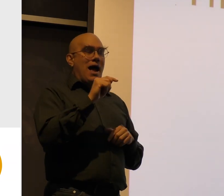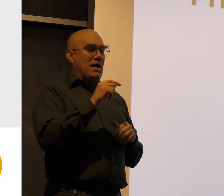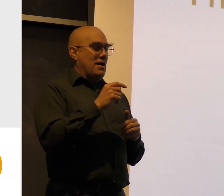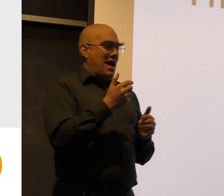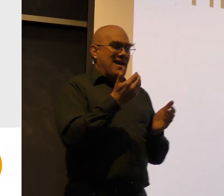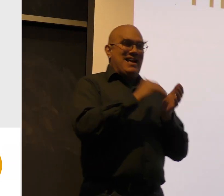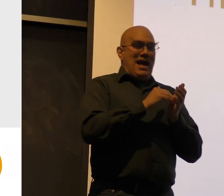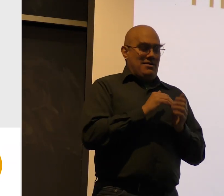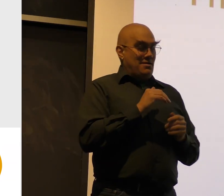Let's back up for just a moment